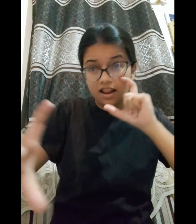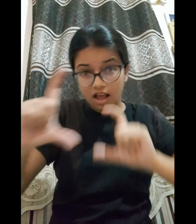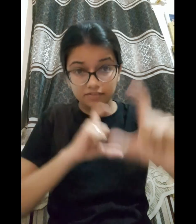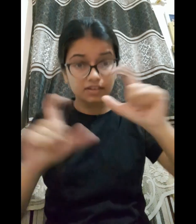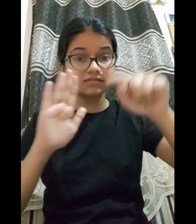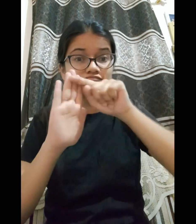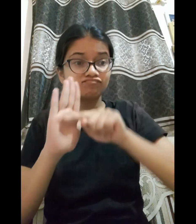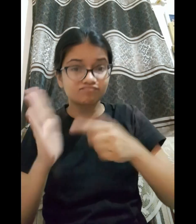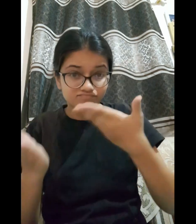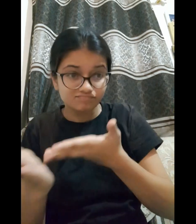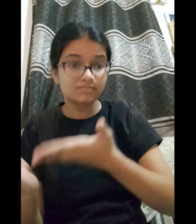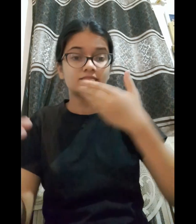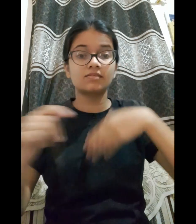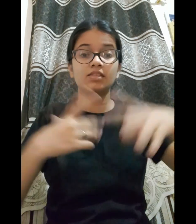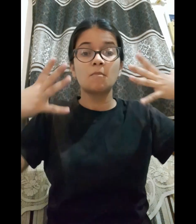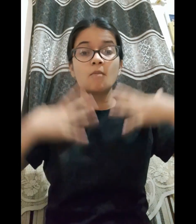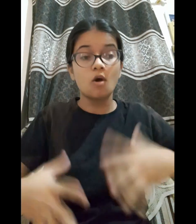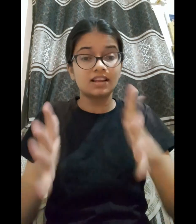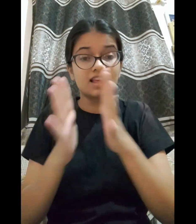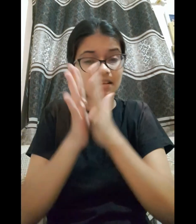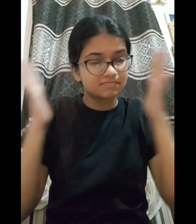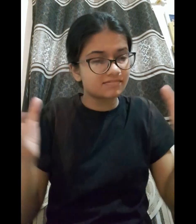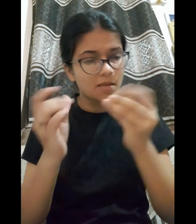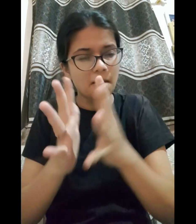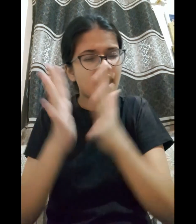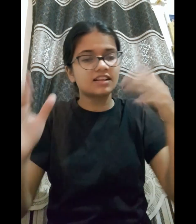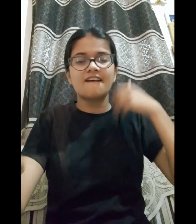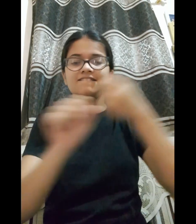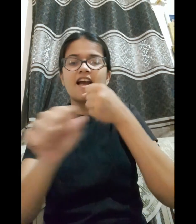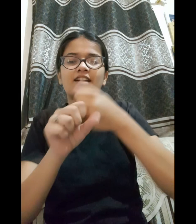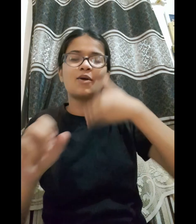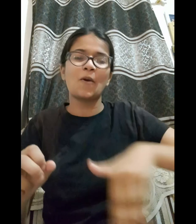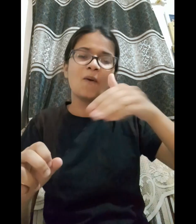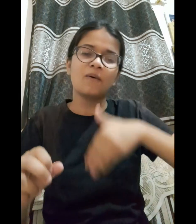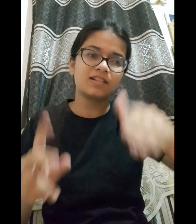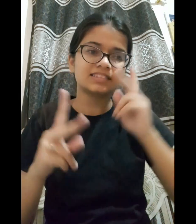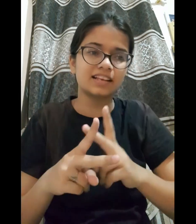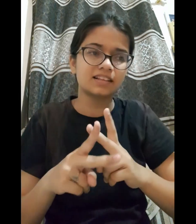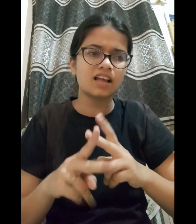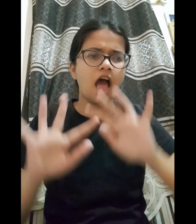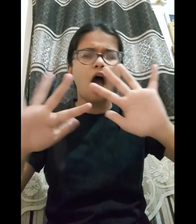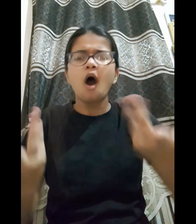the virus being there in the body in large numbers and the fight going on.